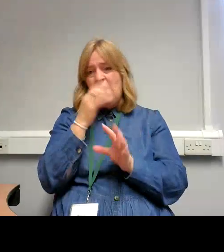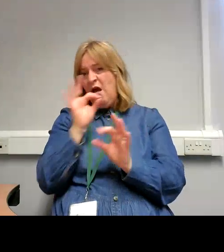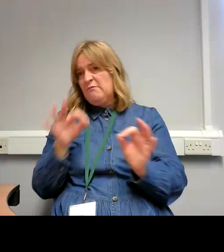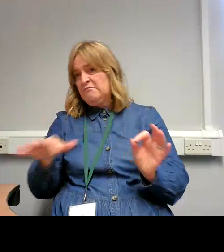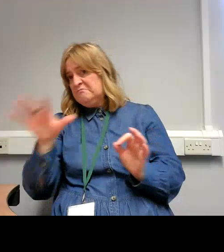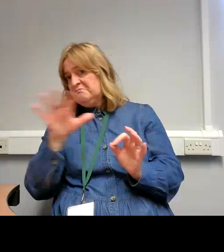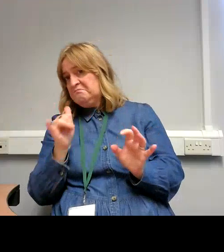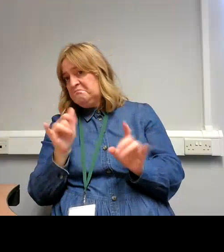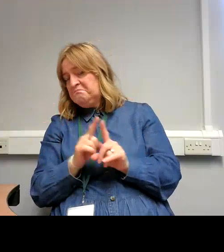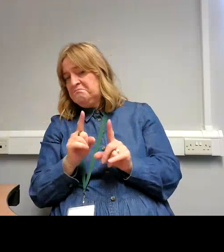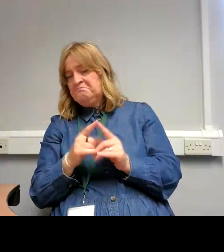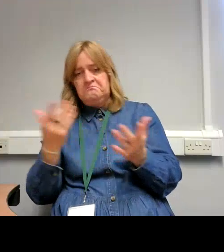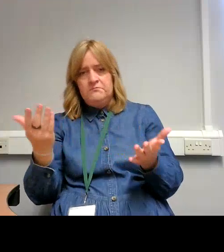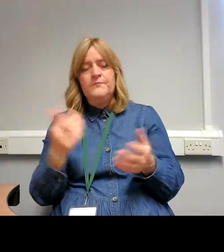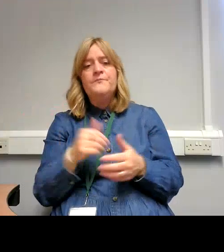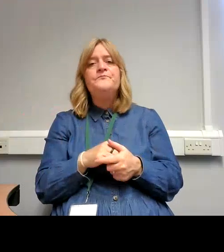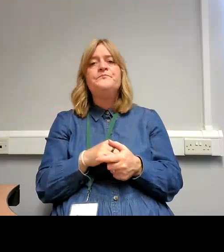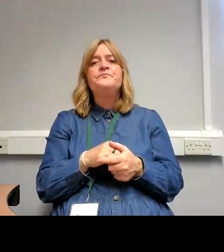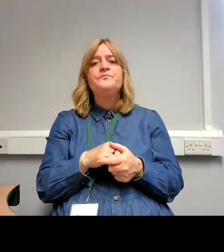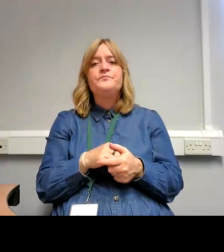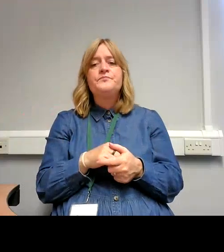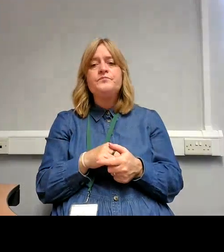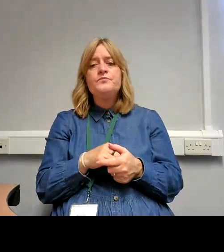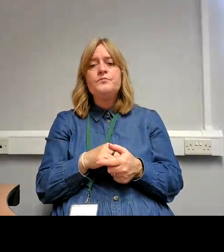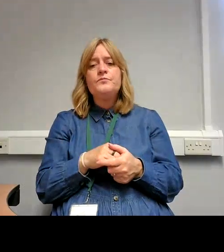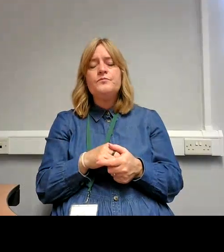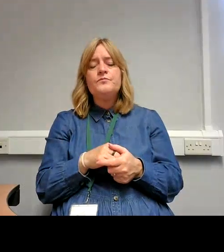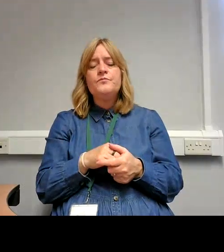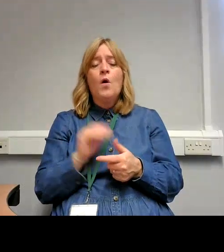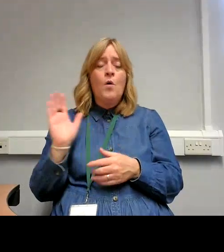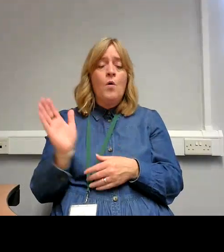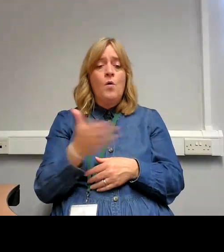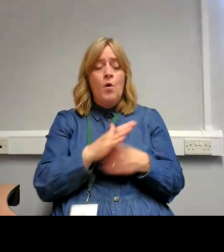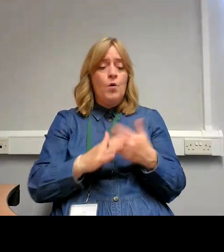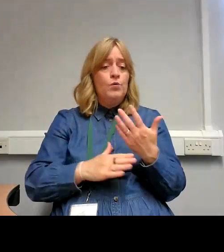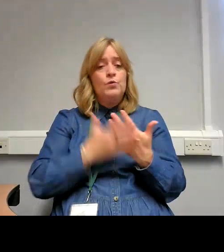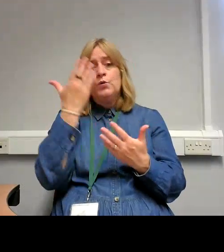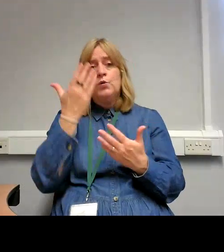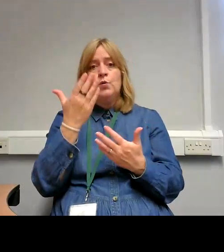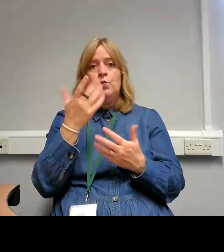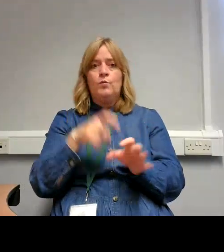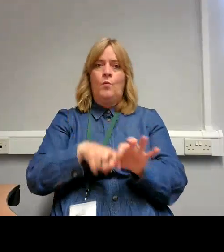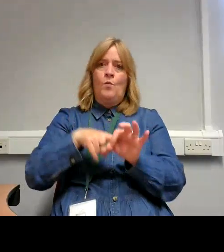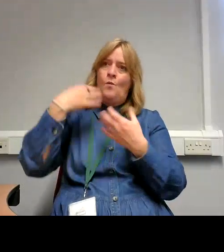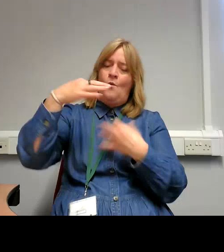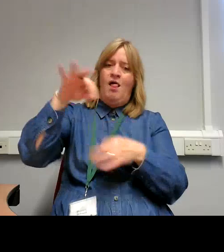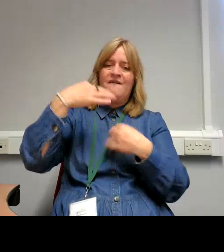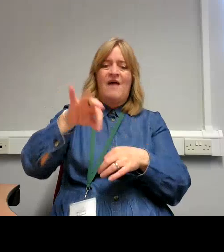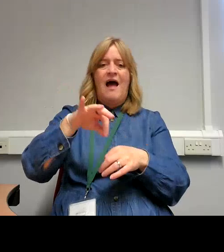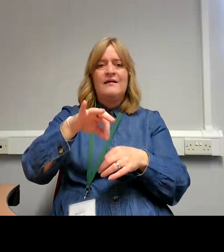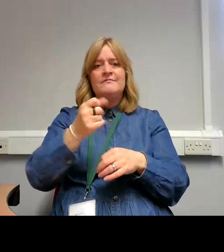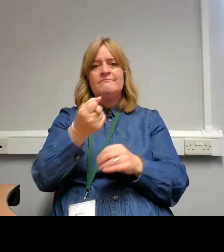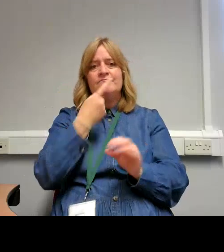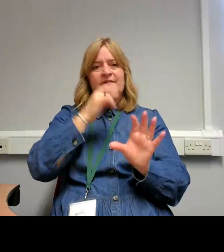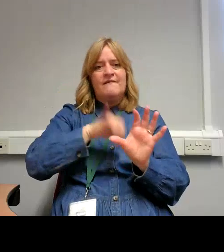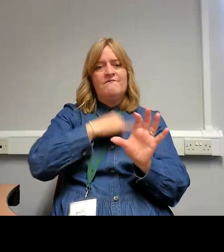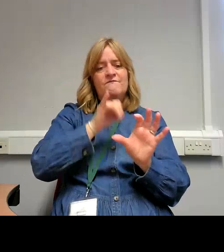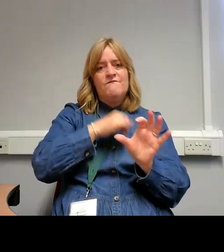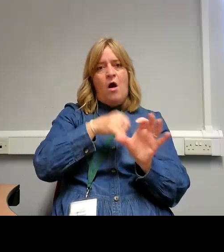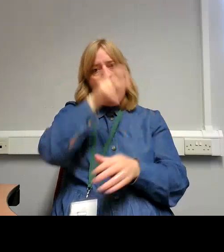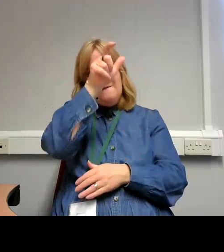So so all new community pharmacists, all newly qualified pharmacists next year will be able